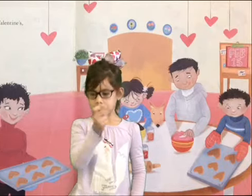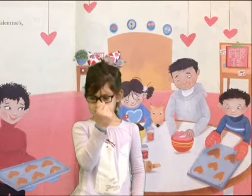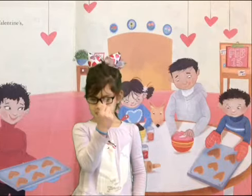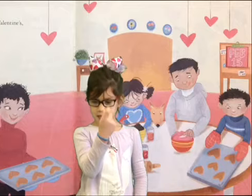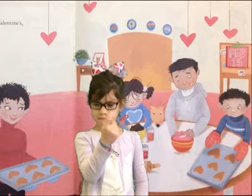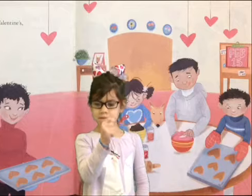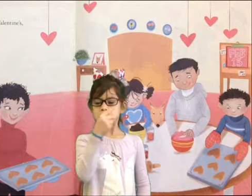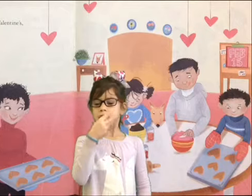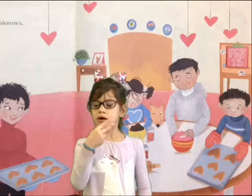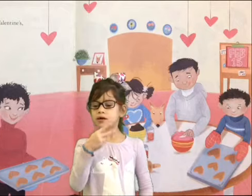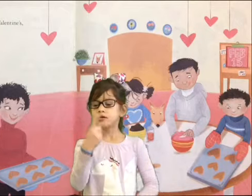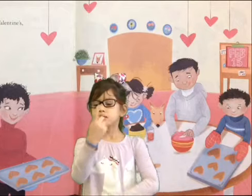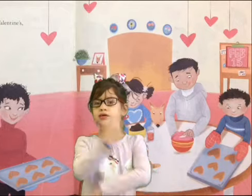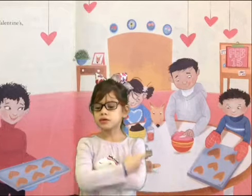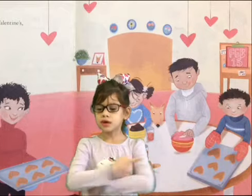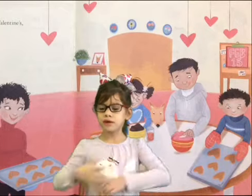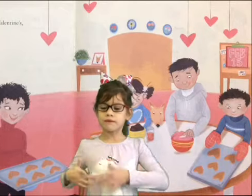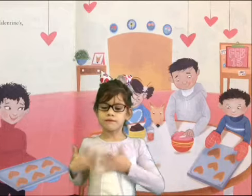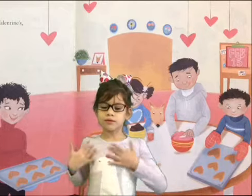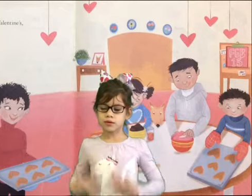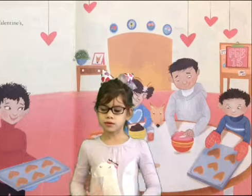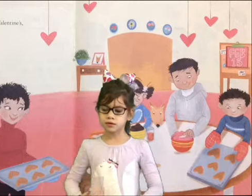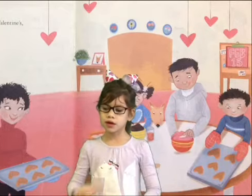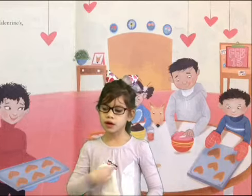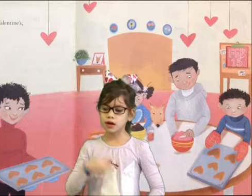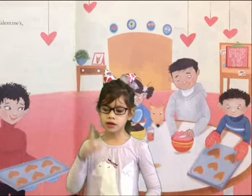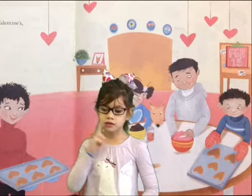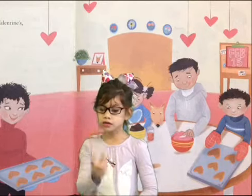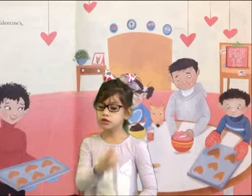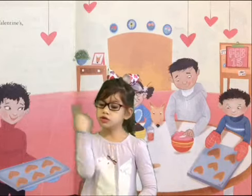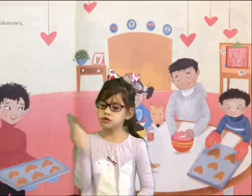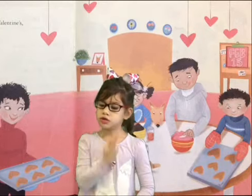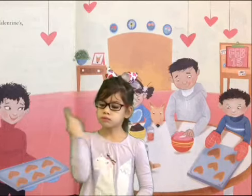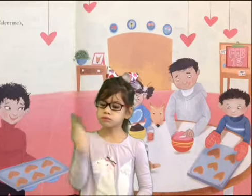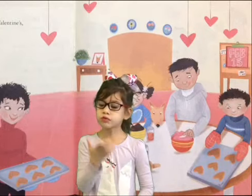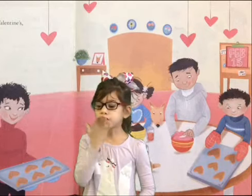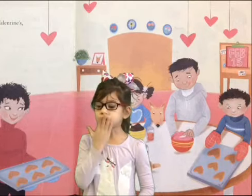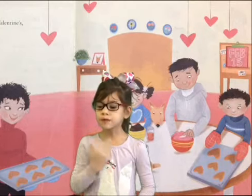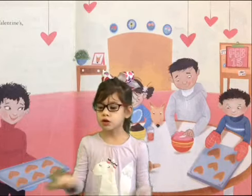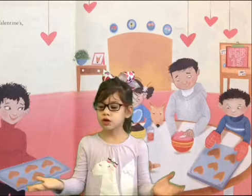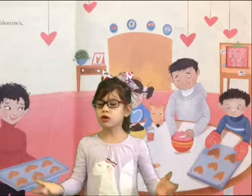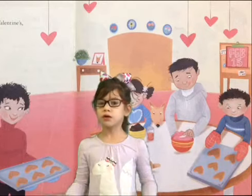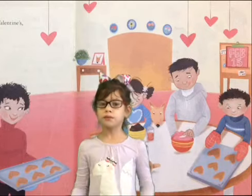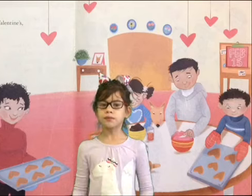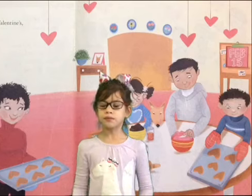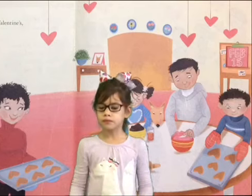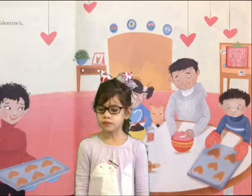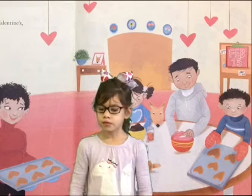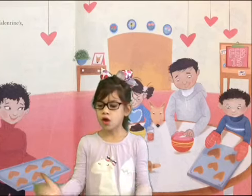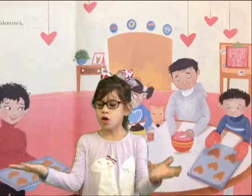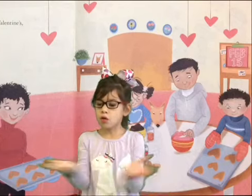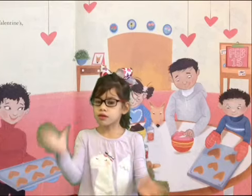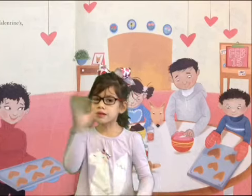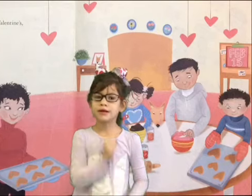On the eleventh day of balance, what sweet thing did I see?